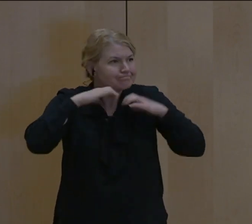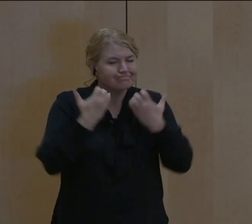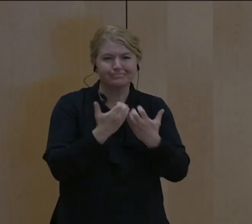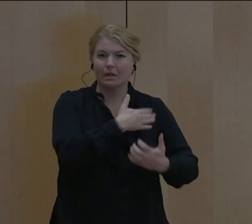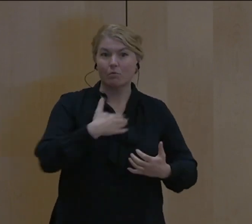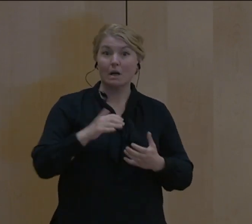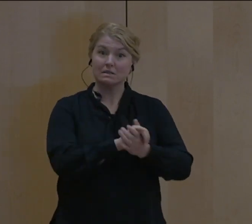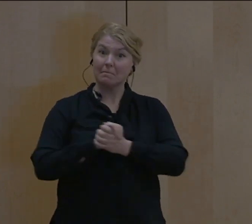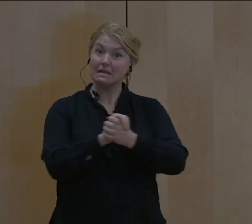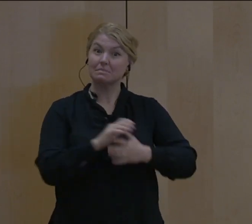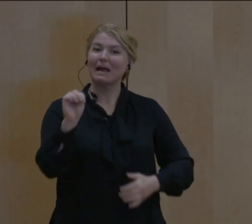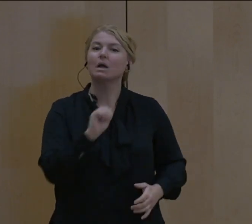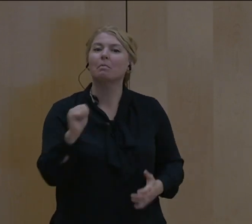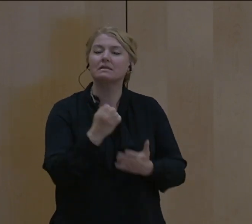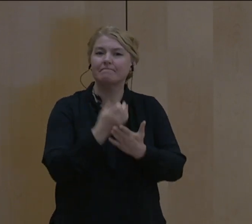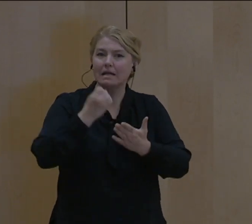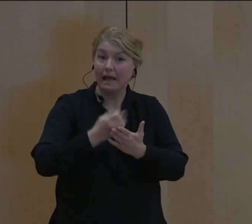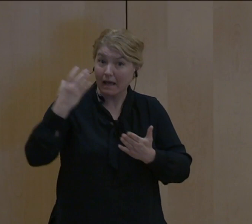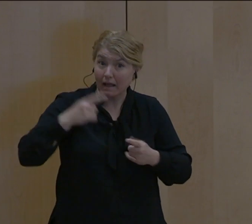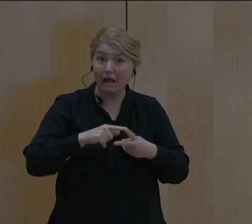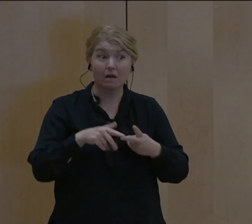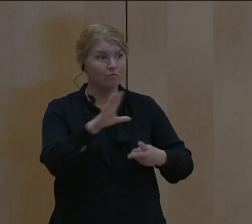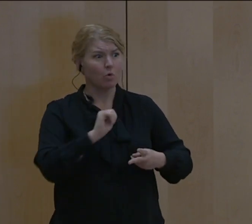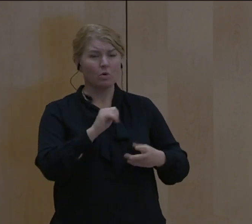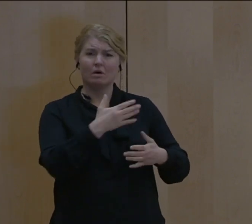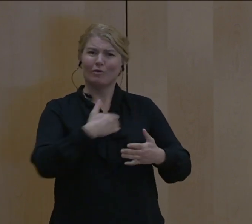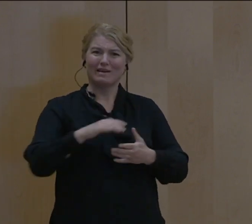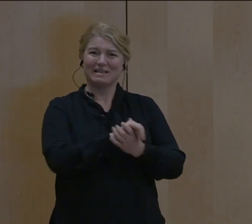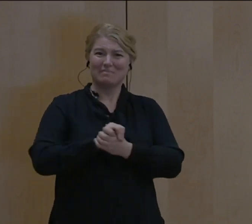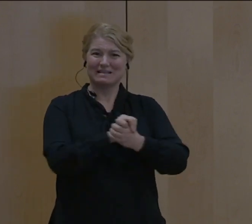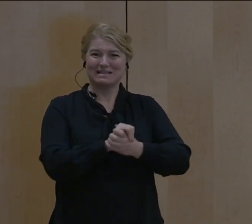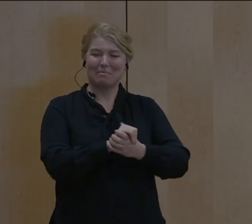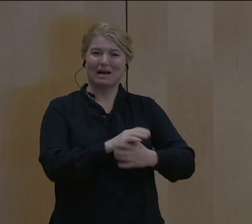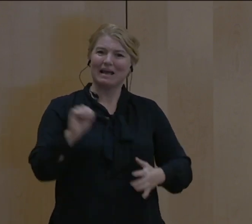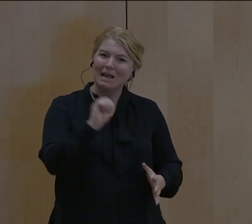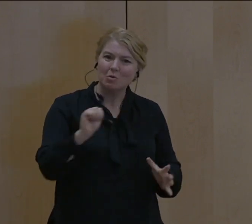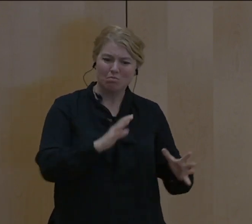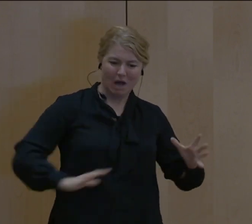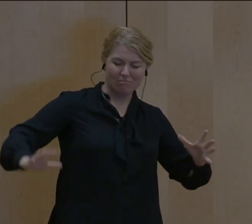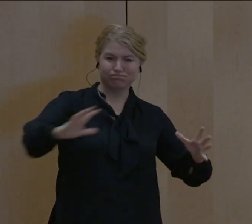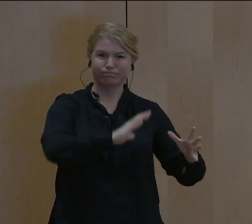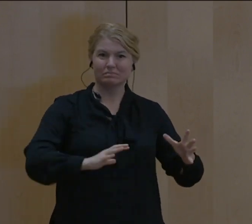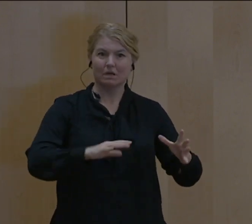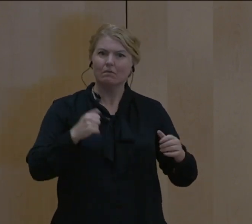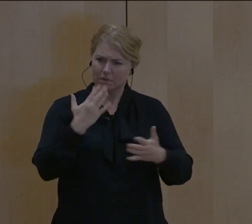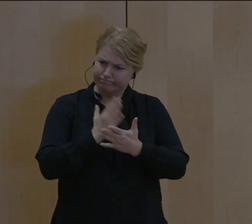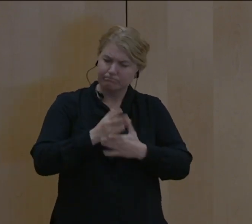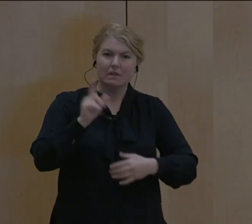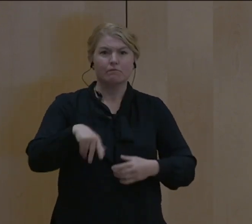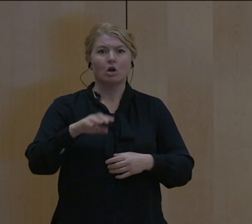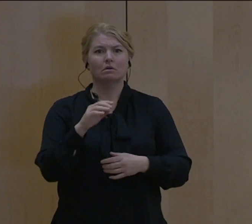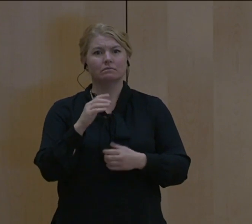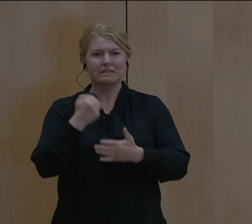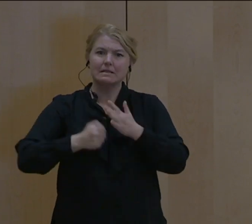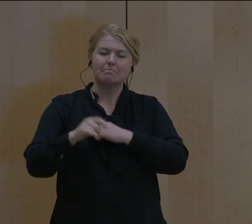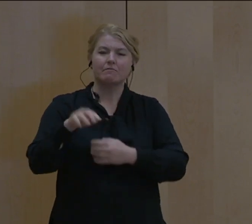for Ukraine, we are fighting for the security of Europe, and we have proven that we deserve to be a full-fledged member of